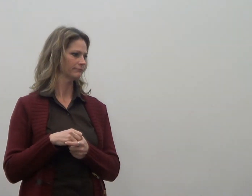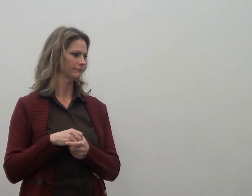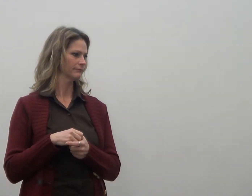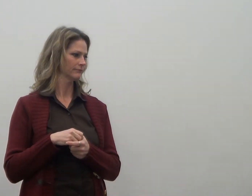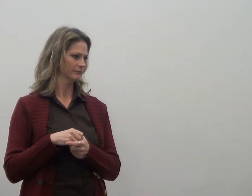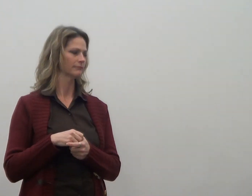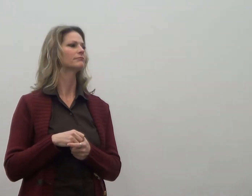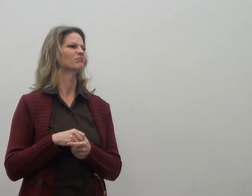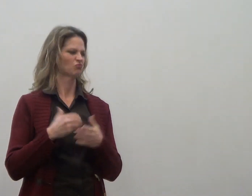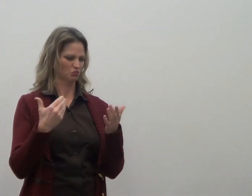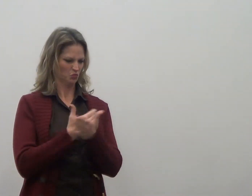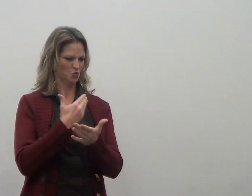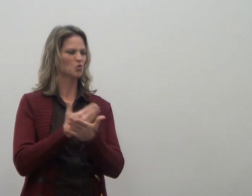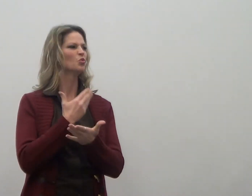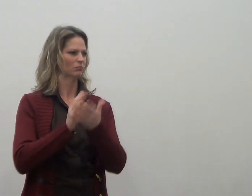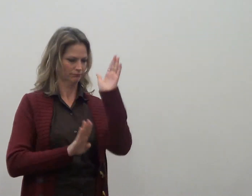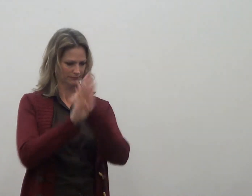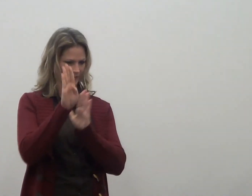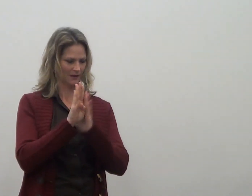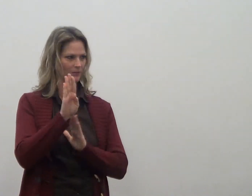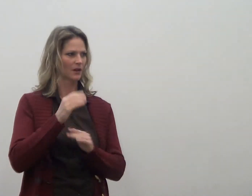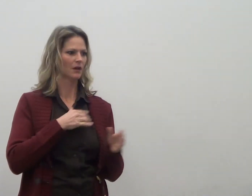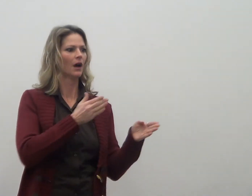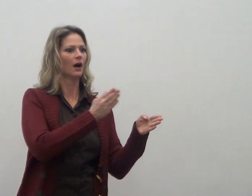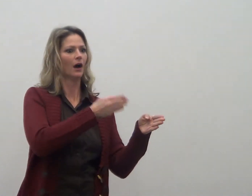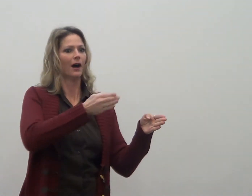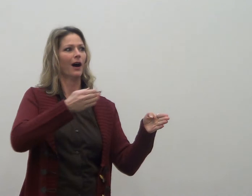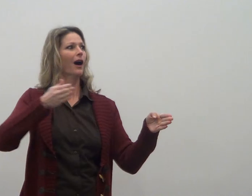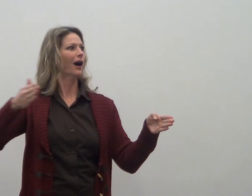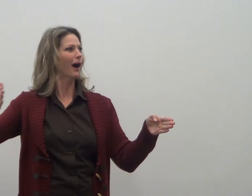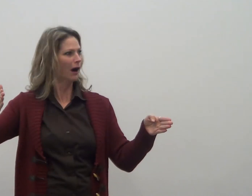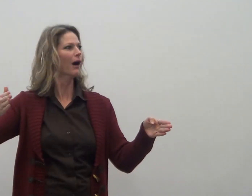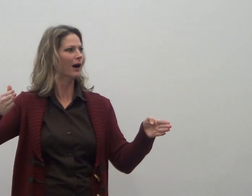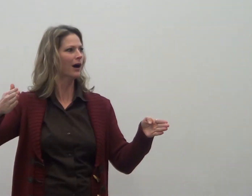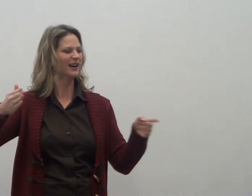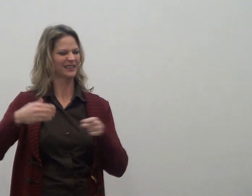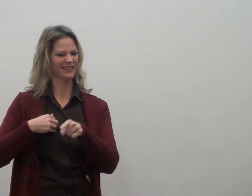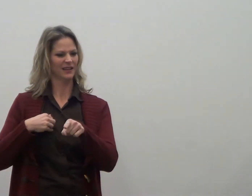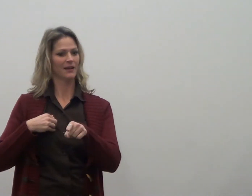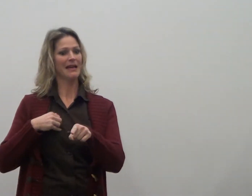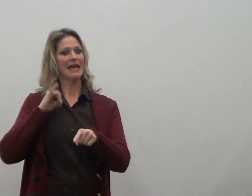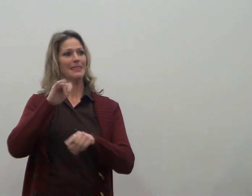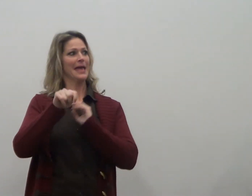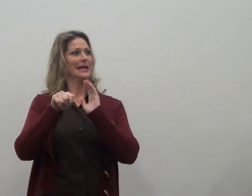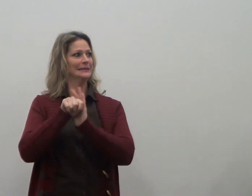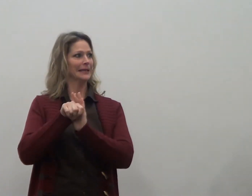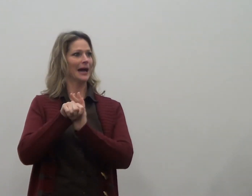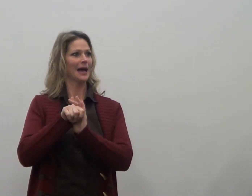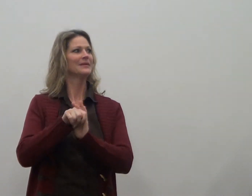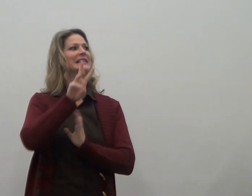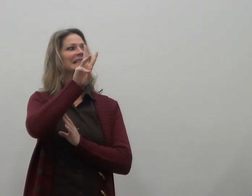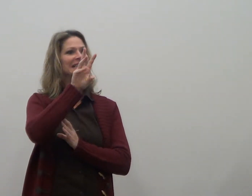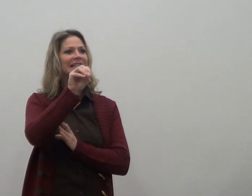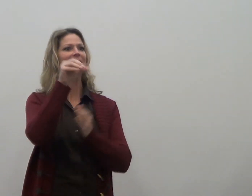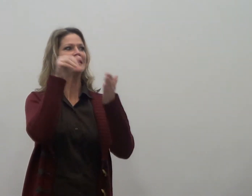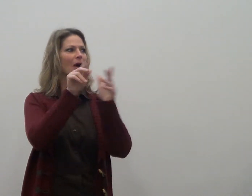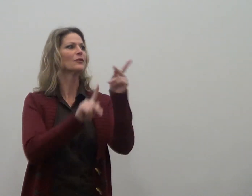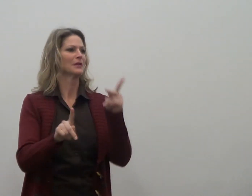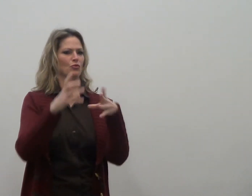released. It was the 5th generation, and they also had 60,000 Nucleus recipients around the world.